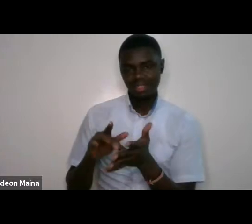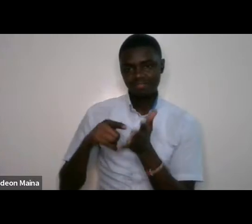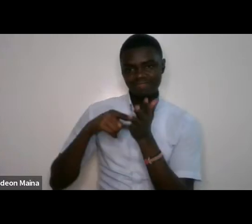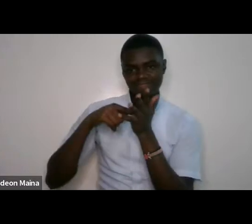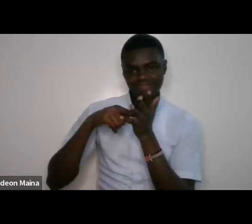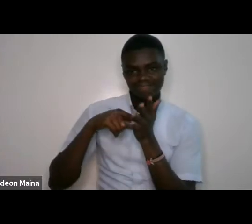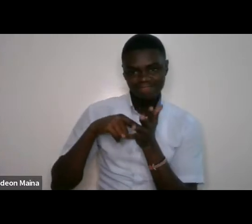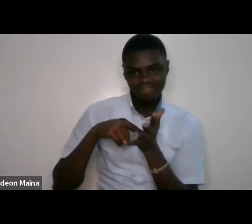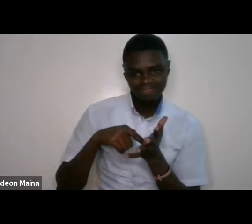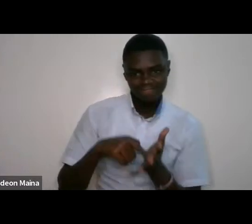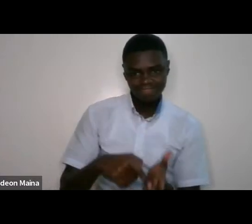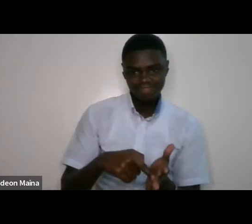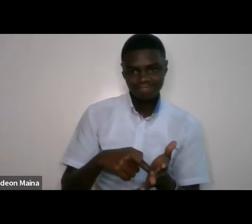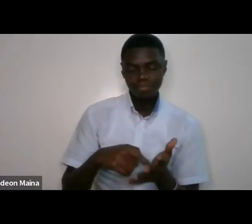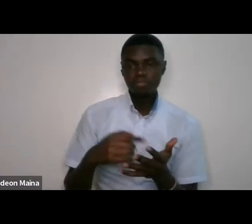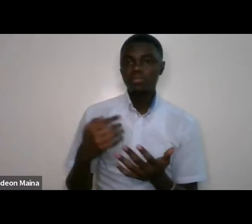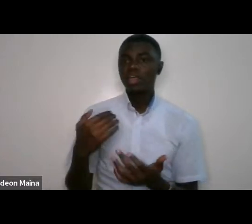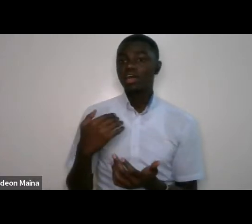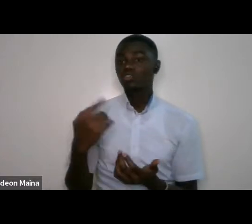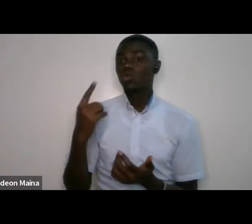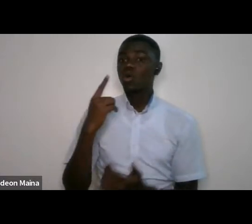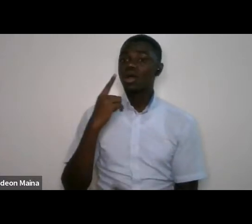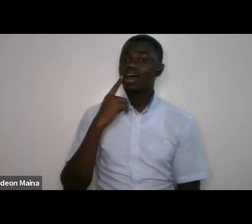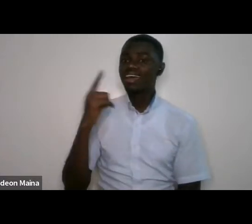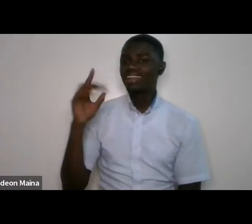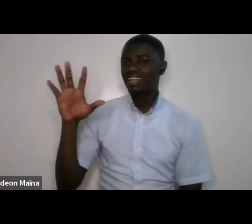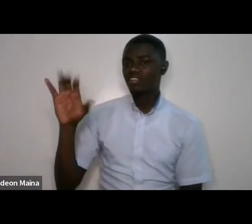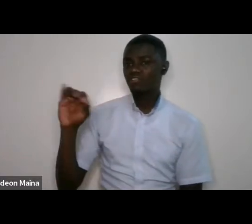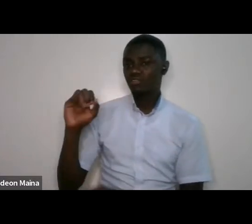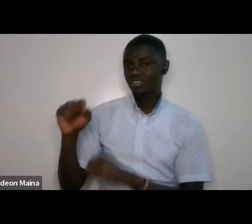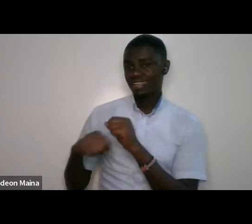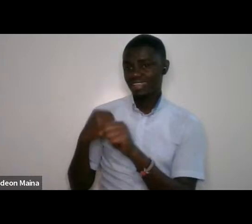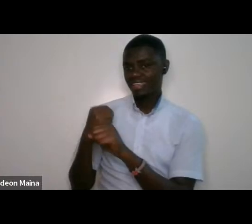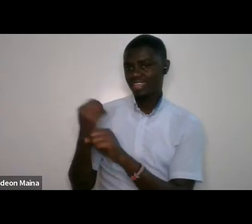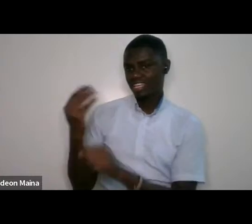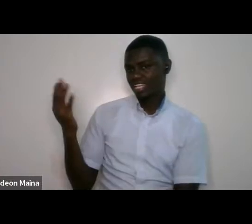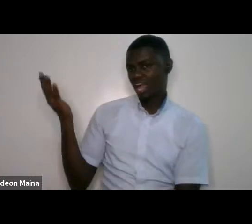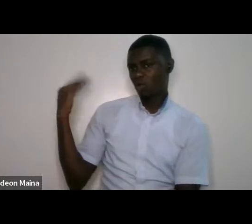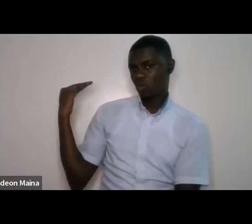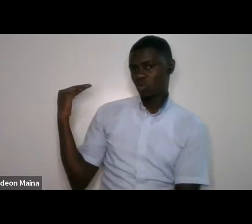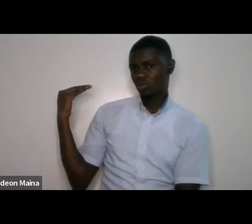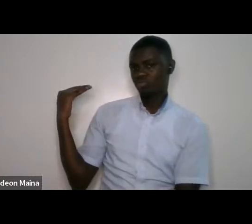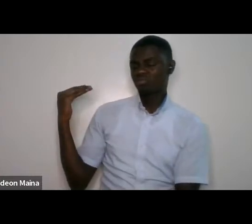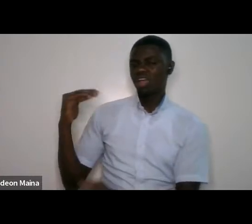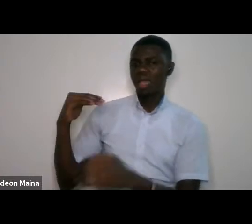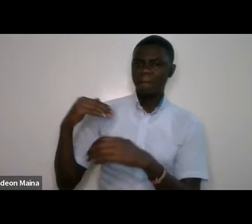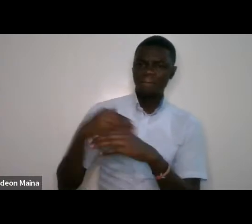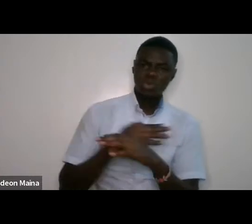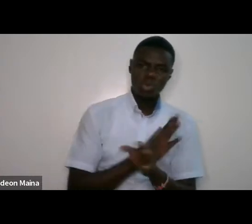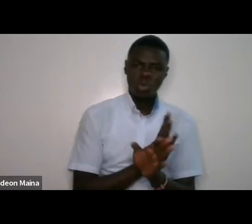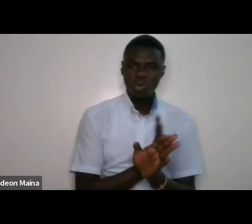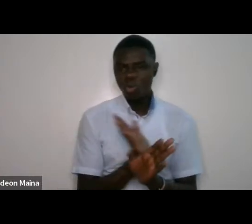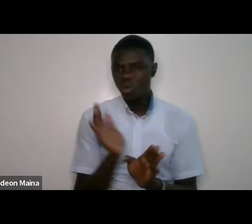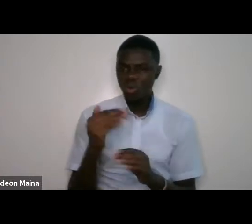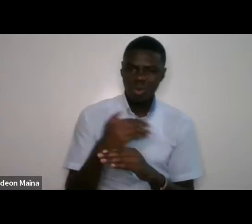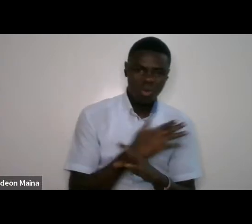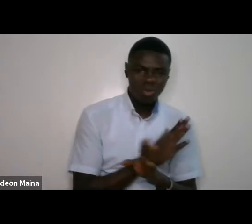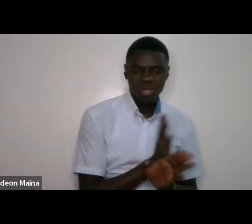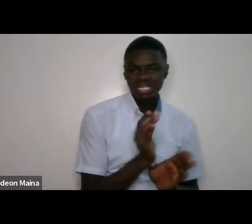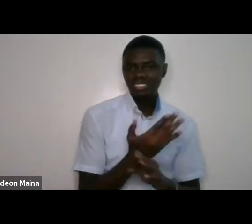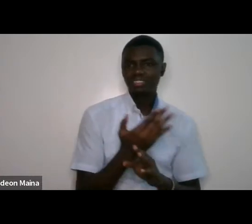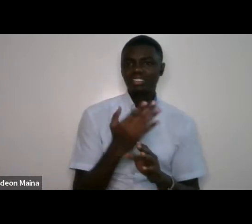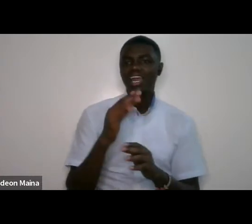Max Weber told us 100 years ago, 150 years ago, that bureaucracies were never designed for